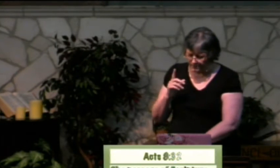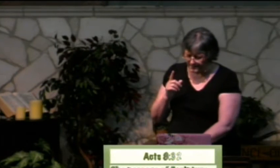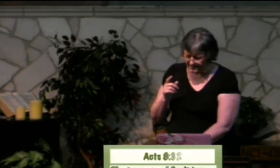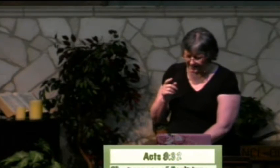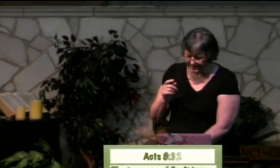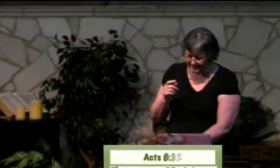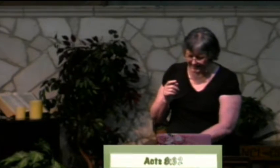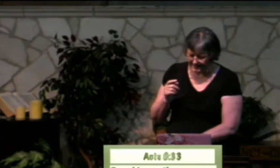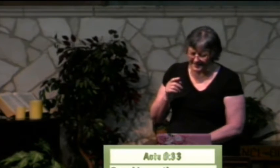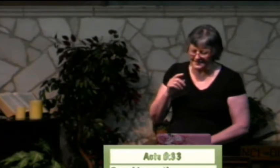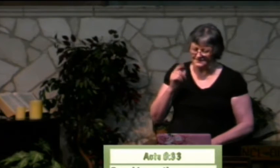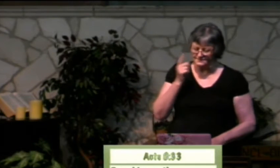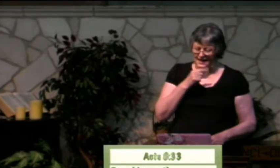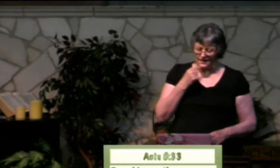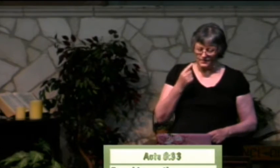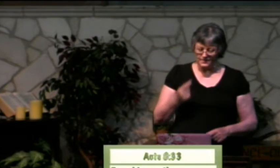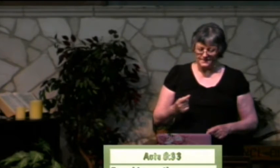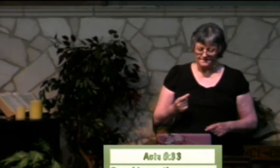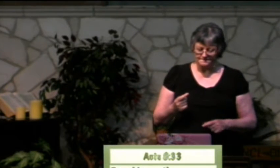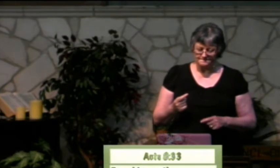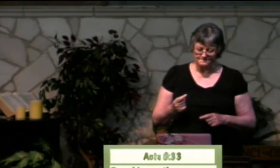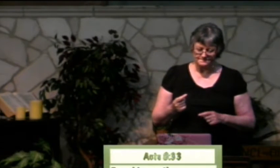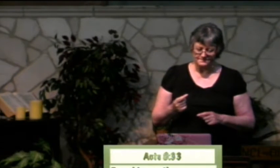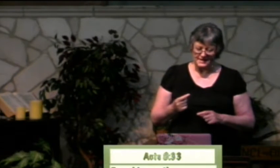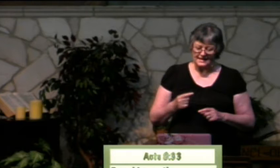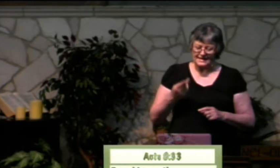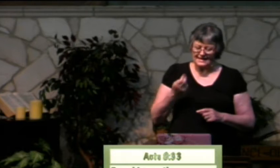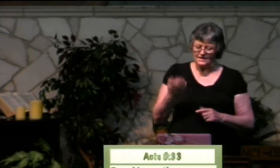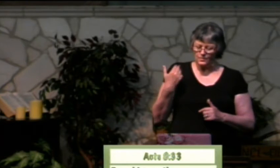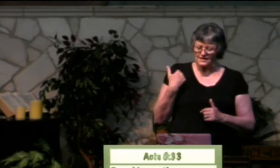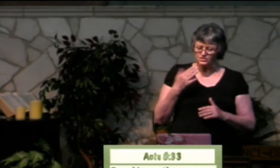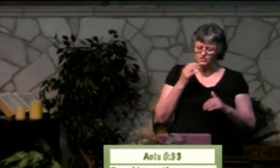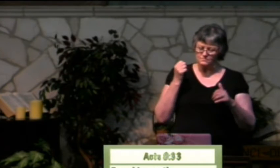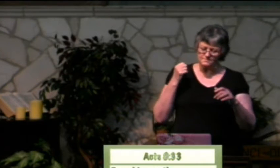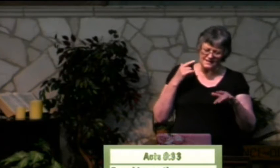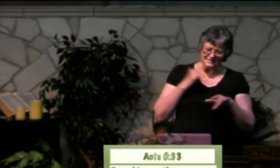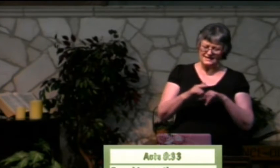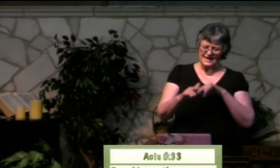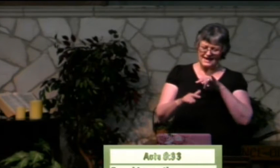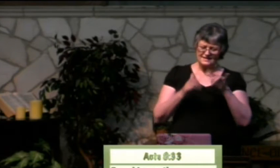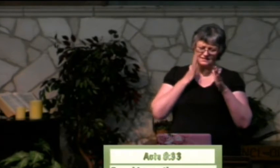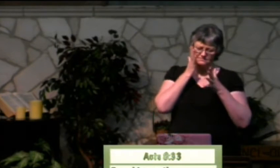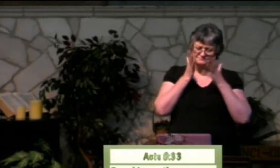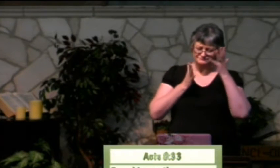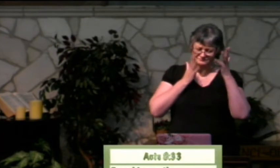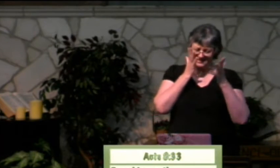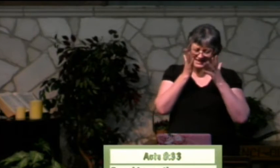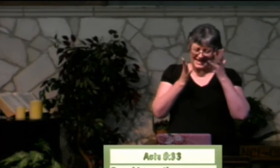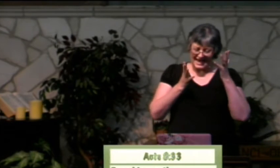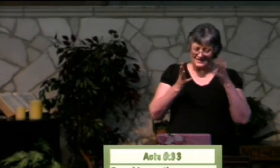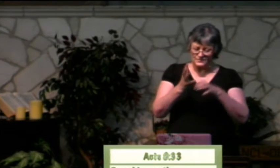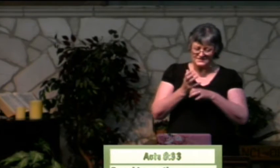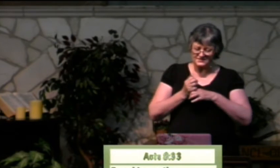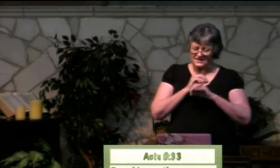open his mouth. He was humiliated and received